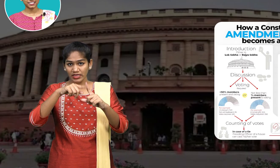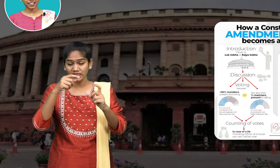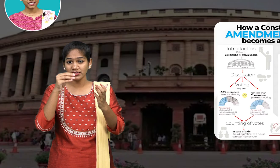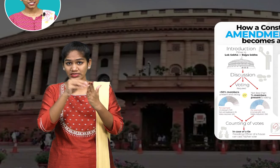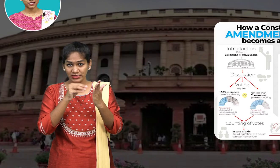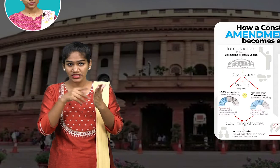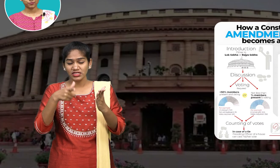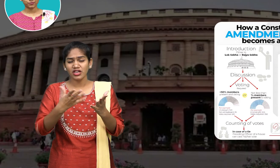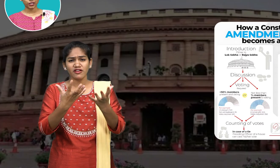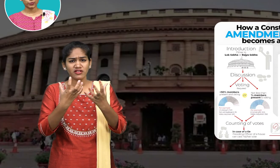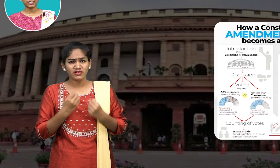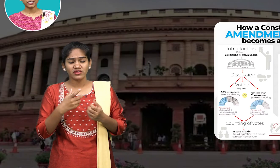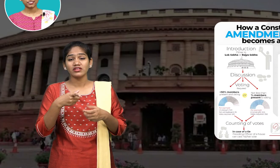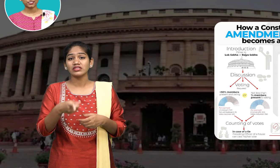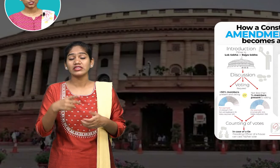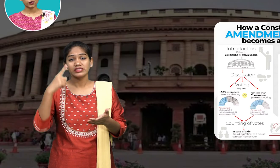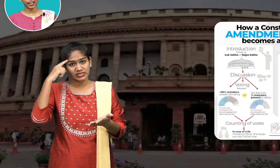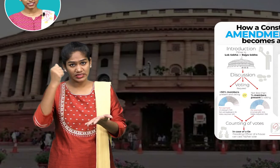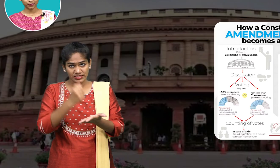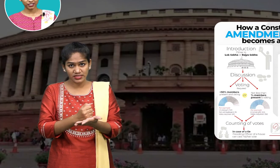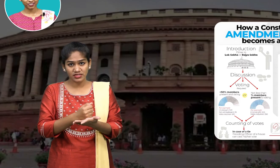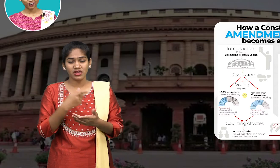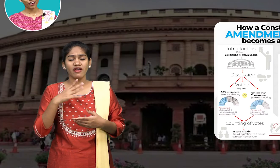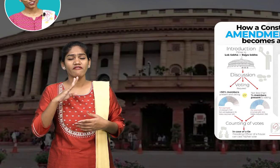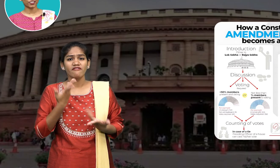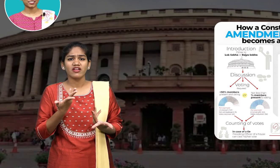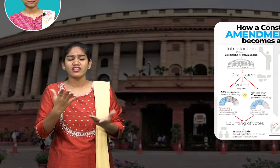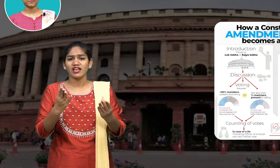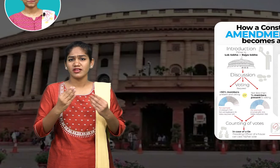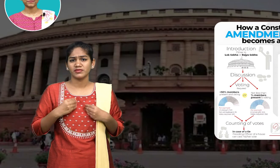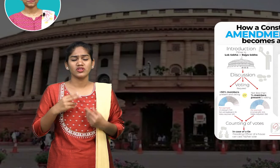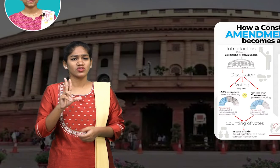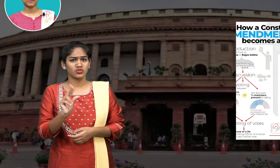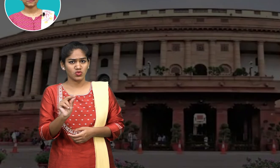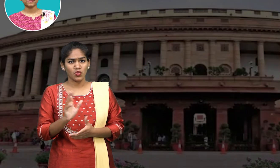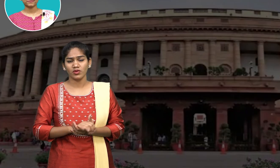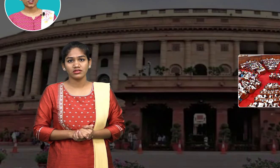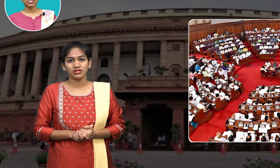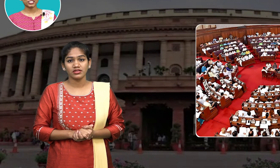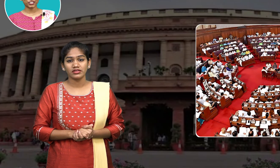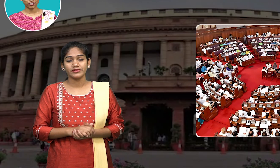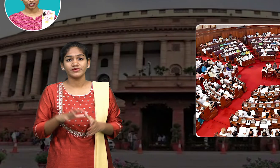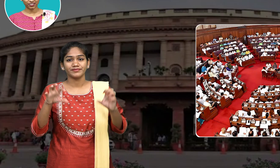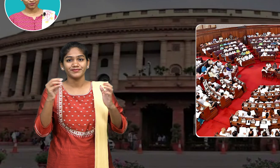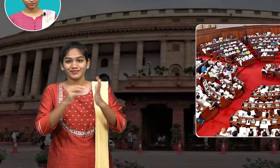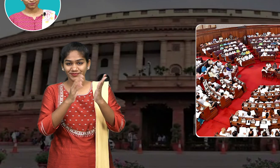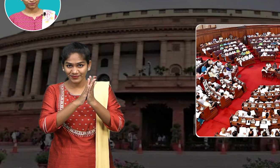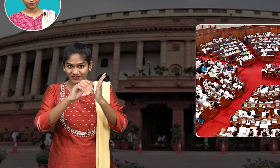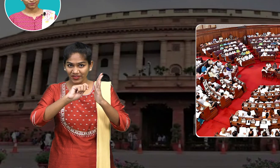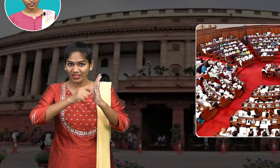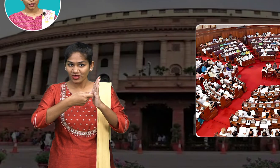and decides whether to accept it or not. The Constitution